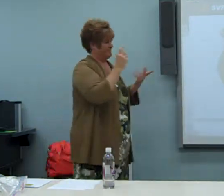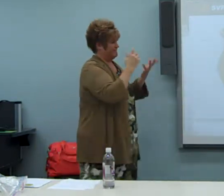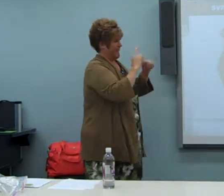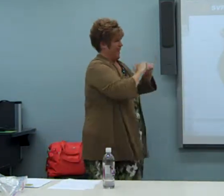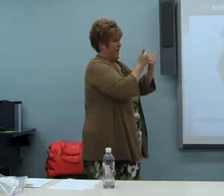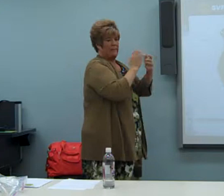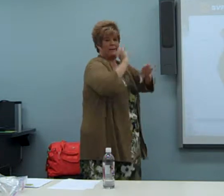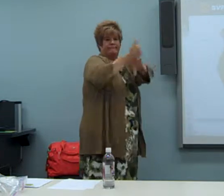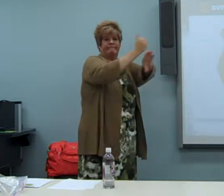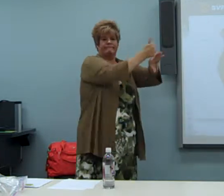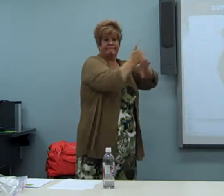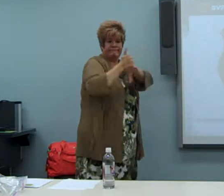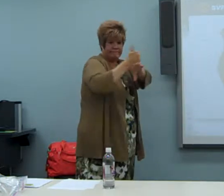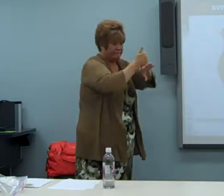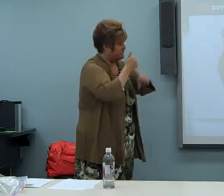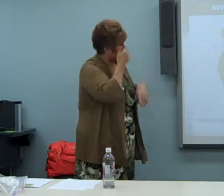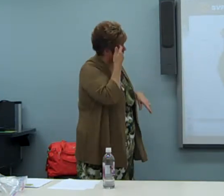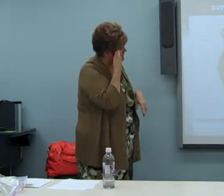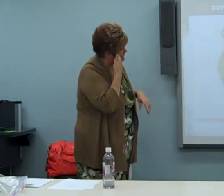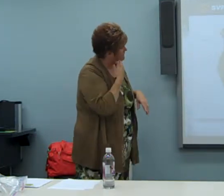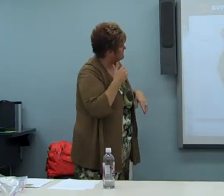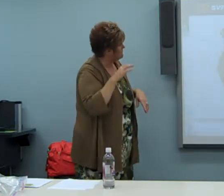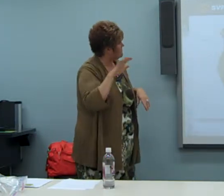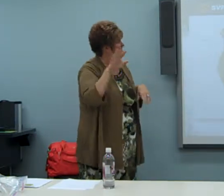I just want to show you where the companies are located.